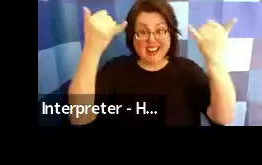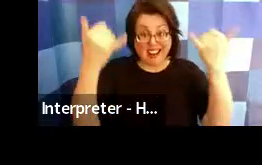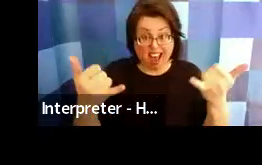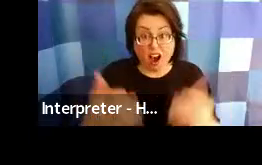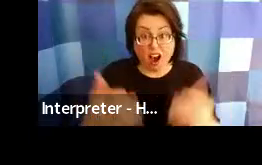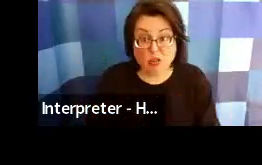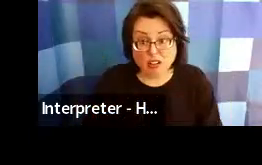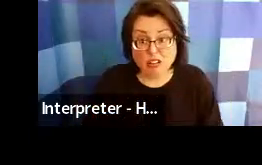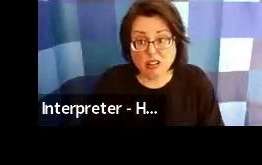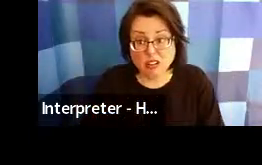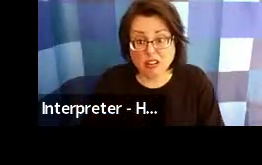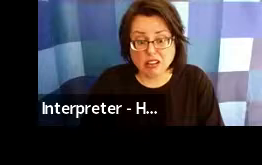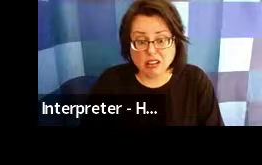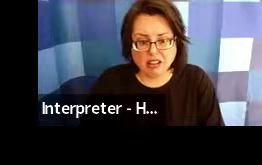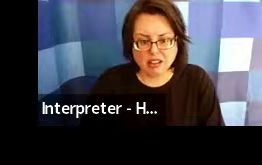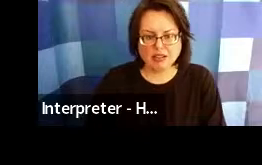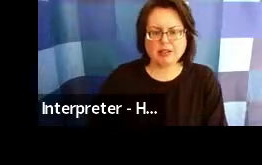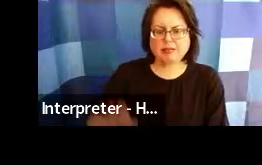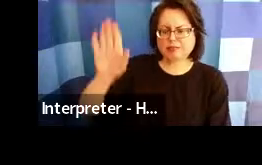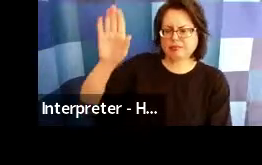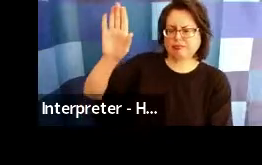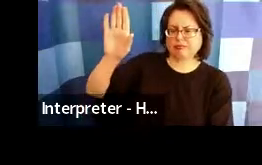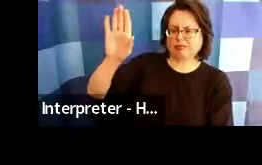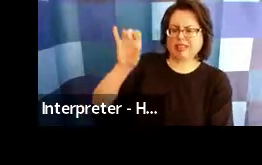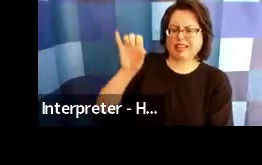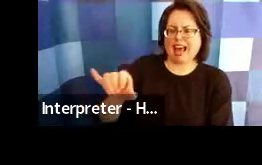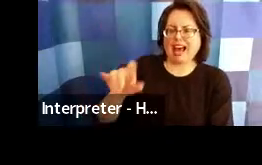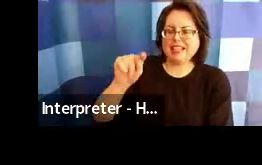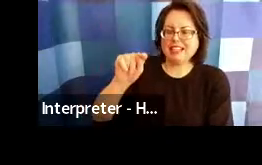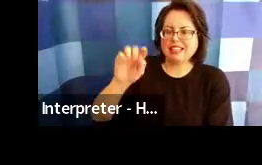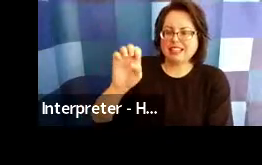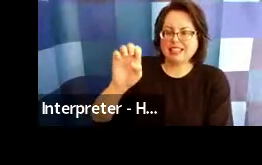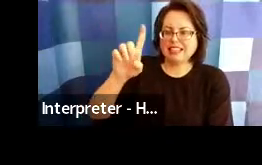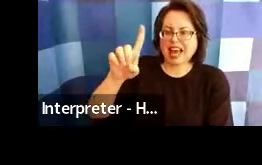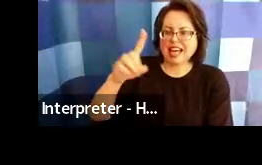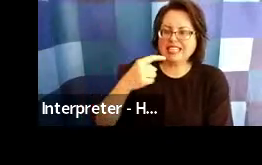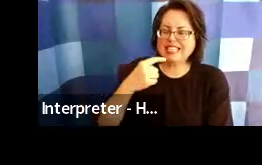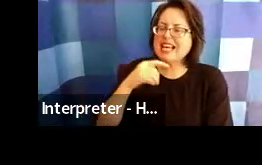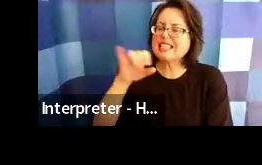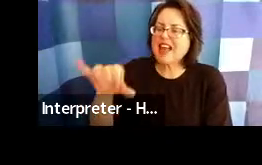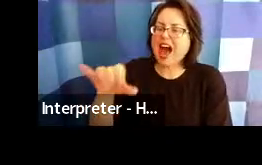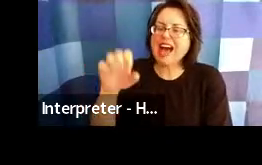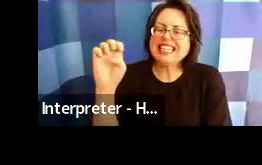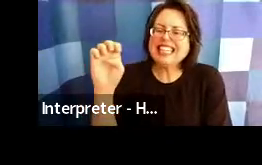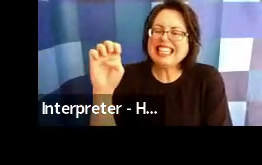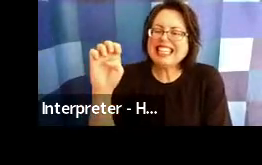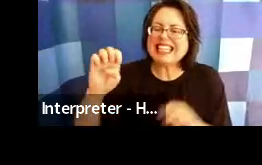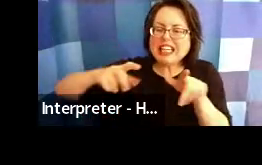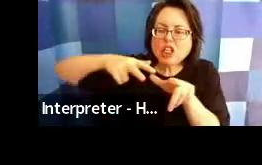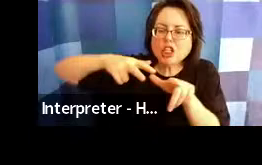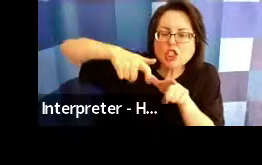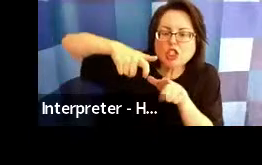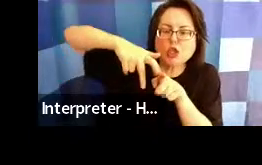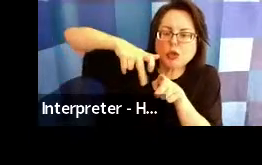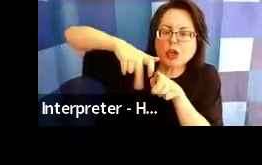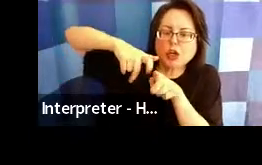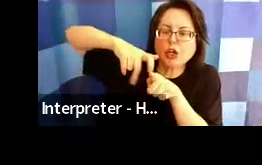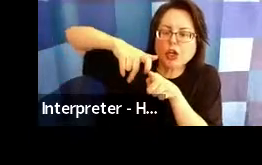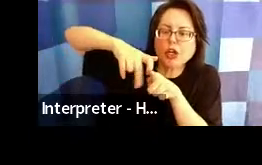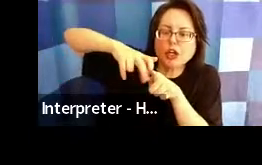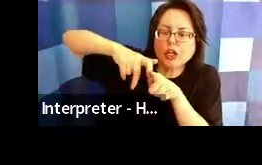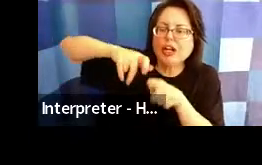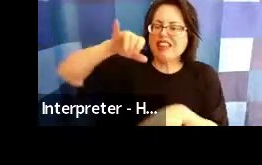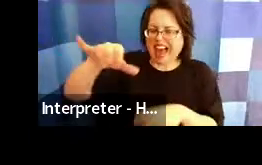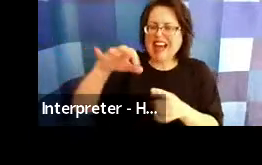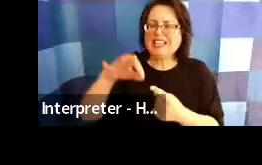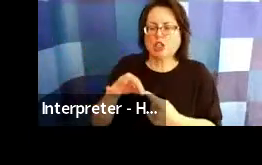The introduction here of e-scooters in Pittsburgh is unique compared to other cities, and we'd be happy to provide some of that context. I wonder